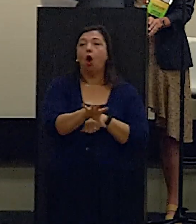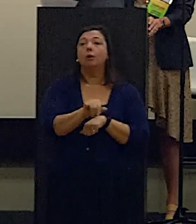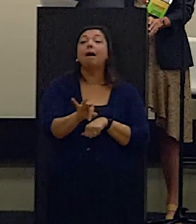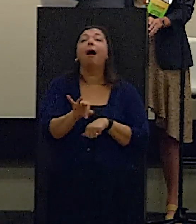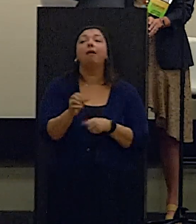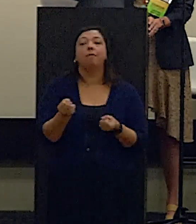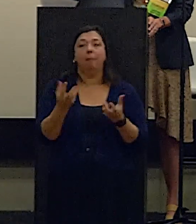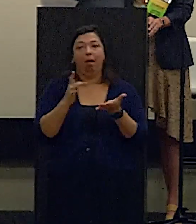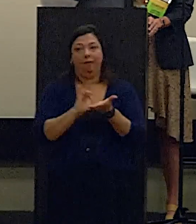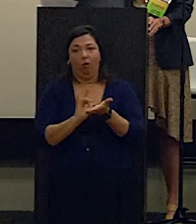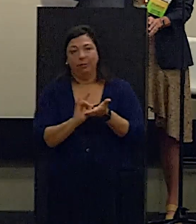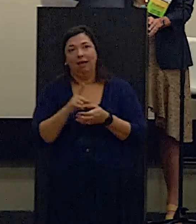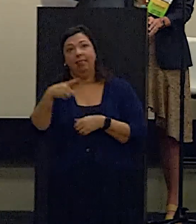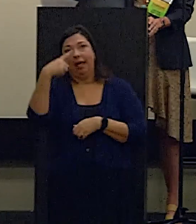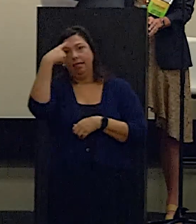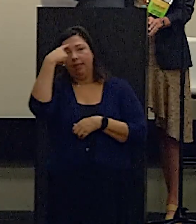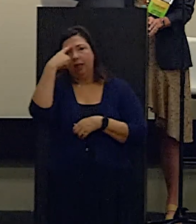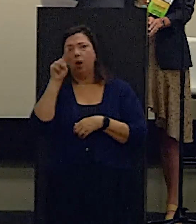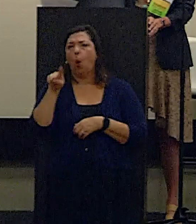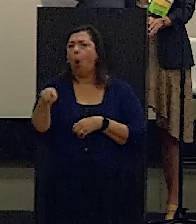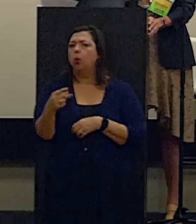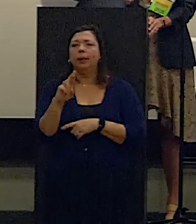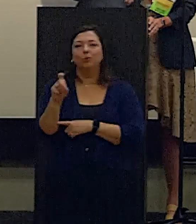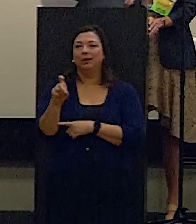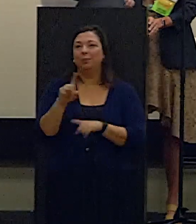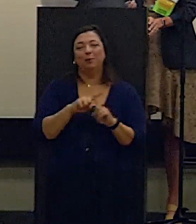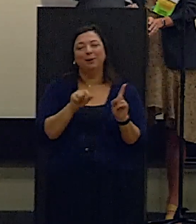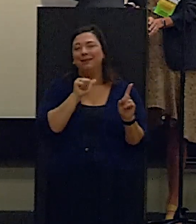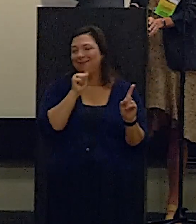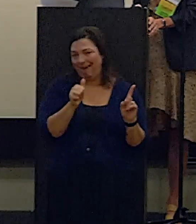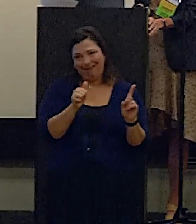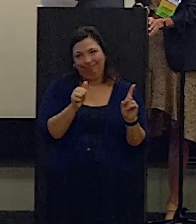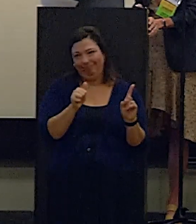polypharmacy. They think that's only prescription, and it's not.